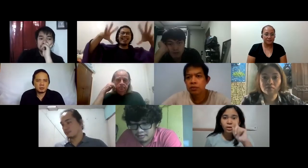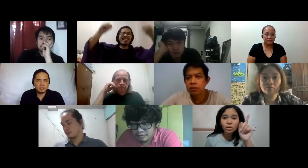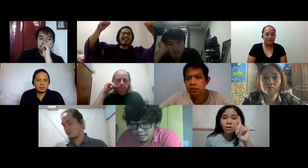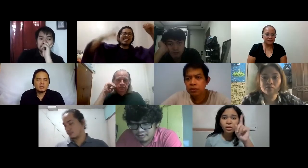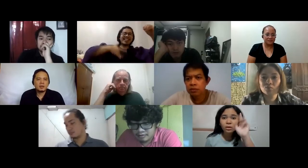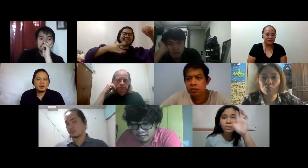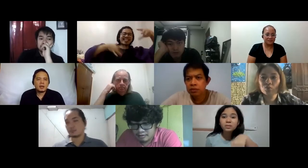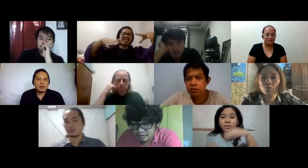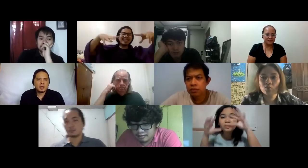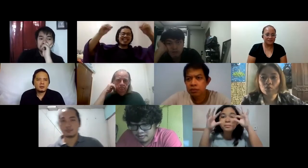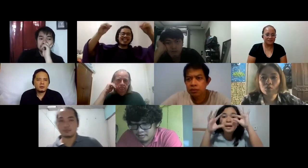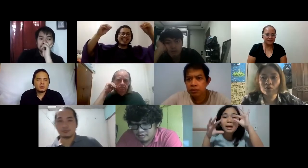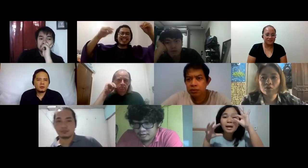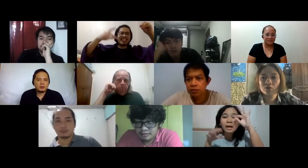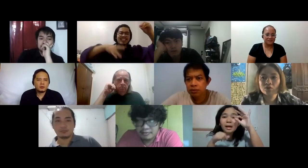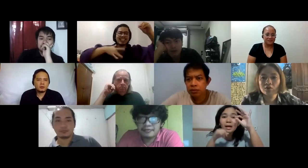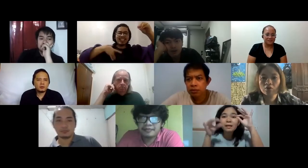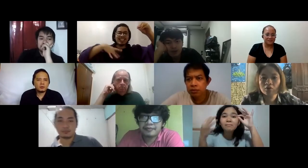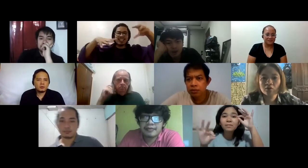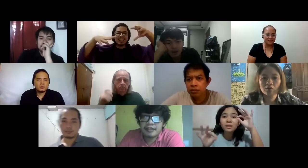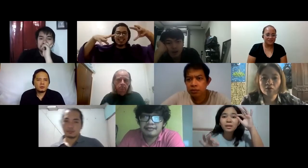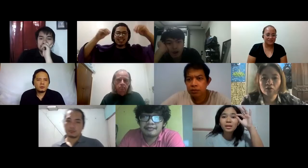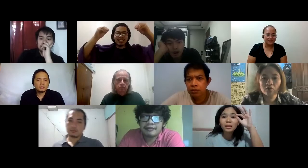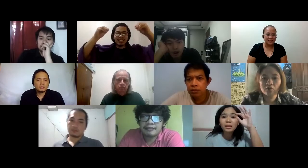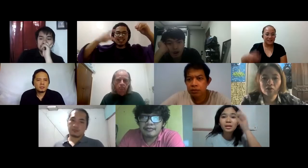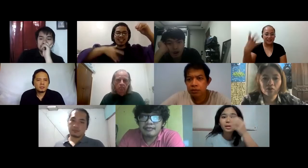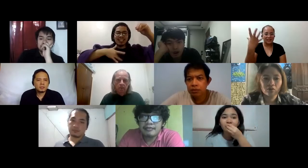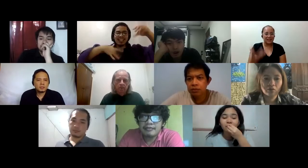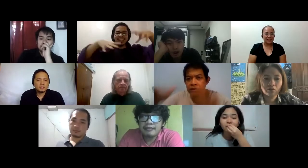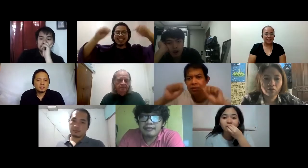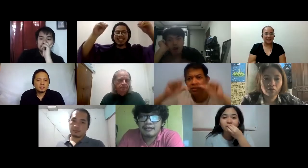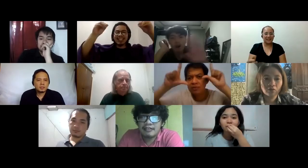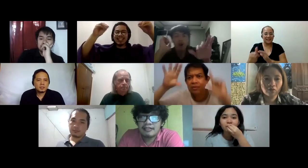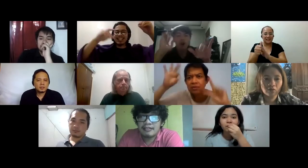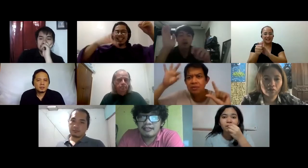A, B, and the